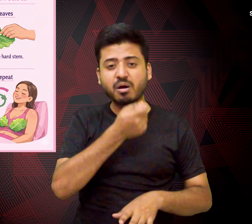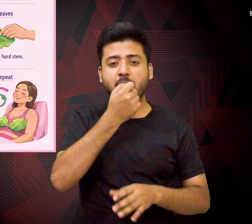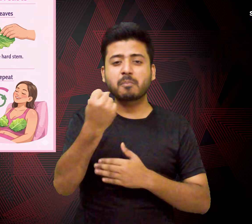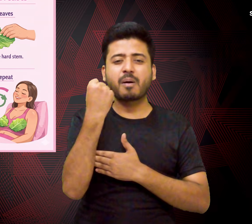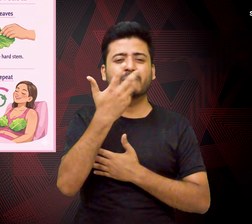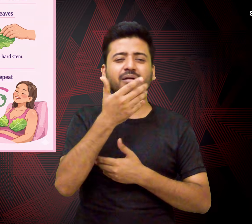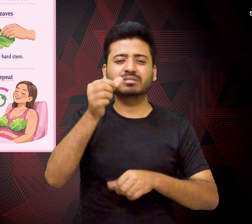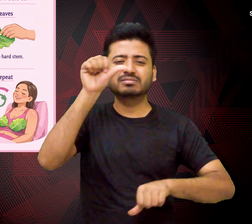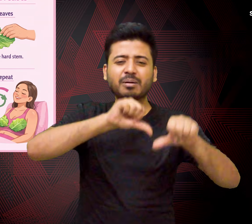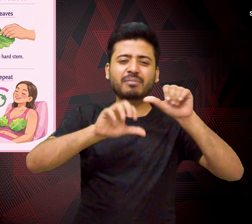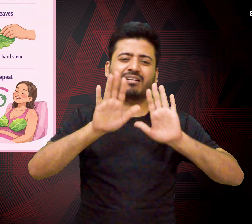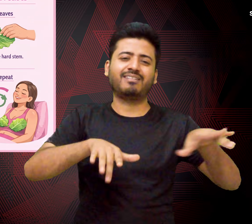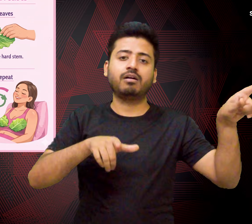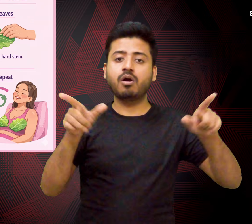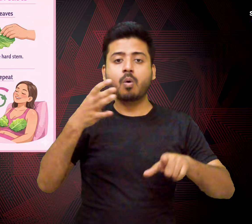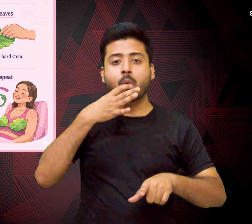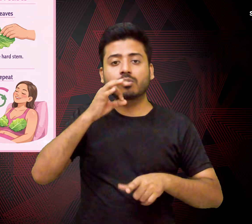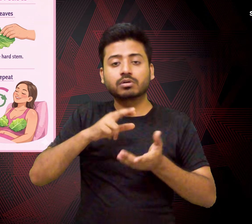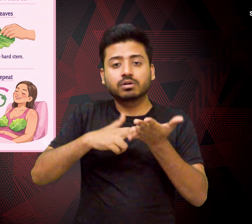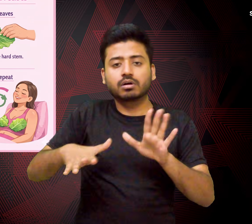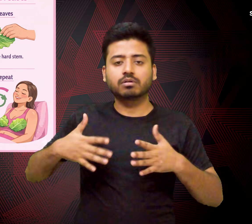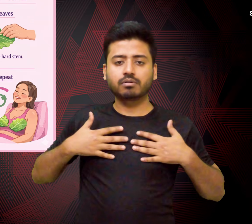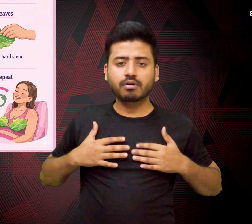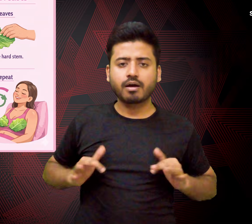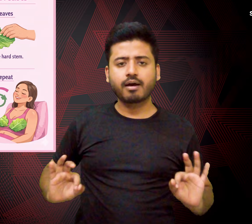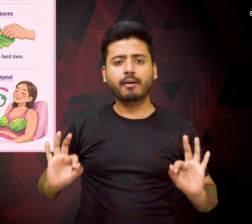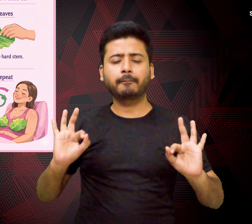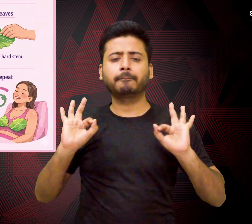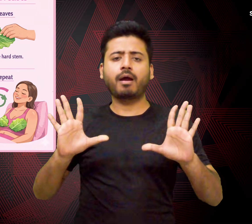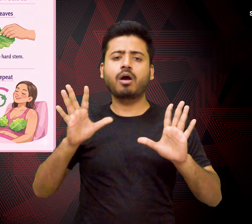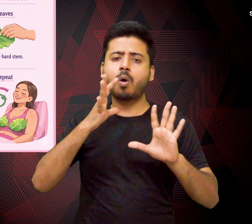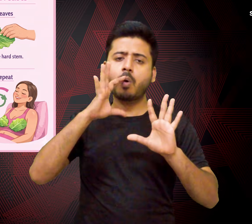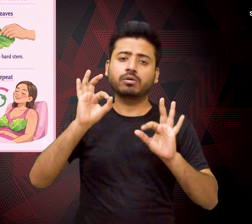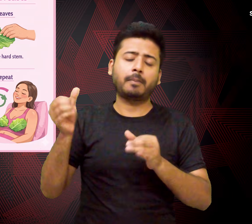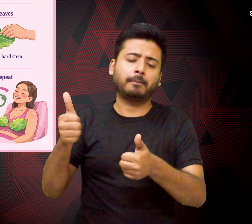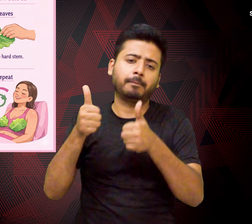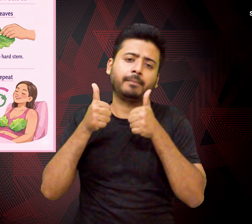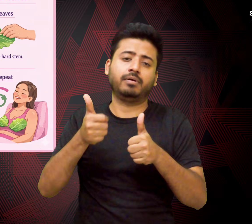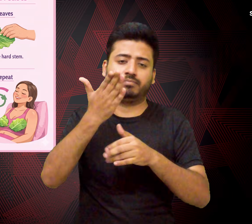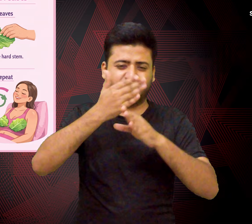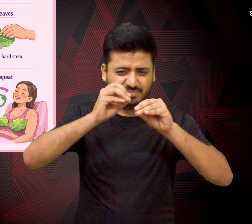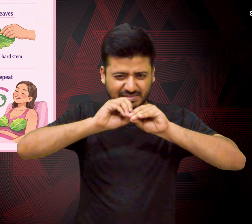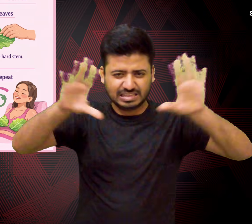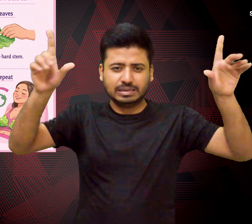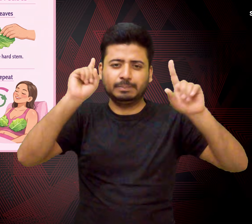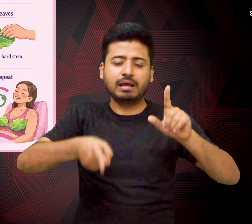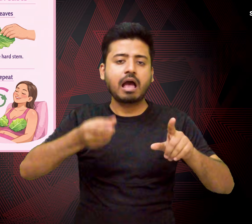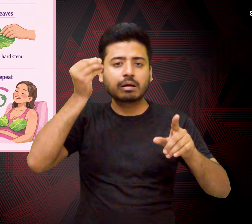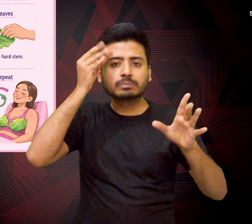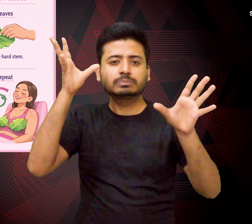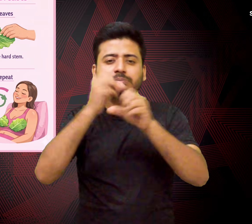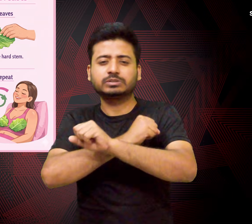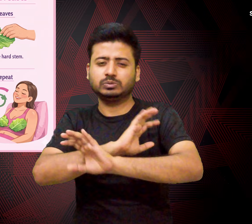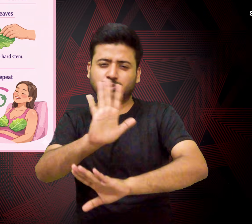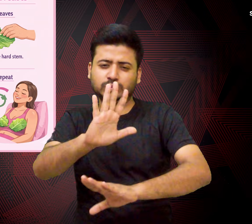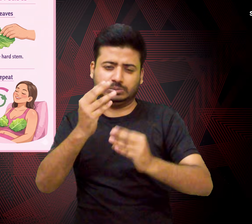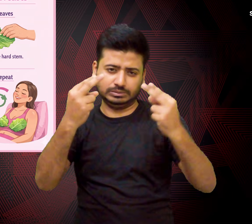supply. Because it reduces engorgement so well, it can actually reduce milk supply, so it should be used cautiously if you are trying to increase